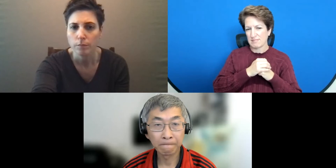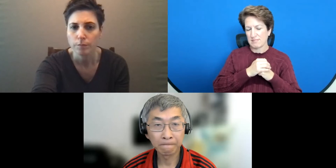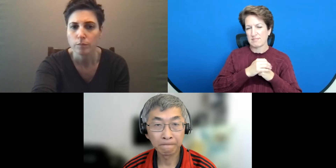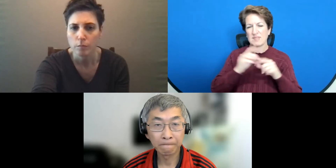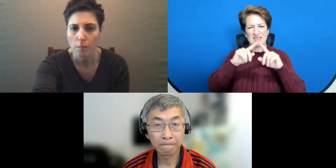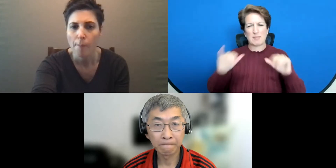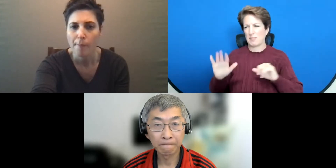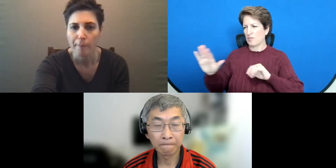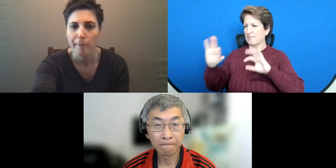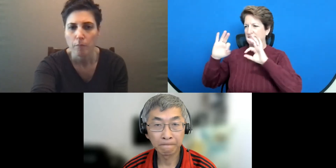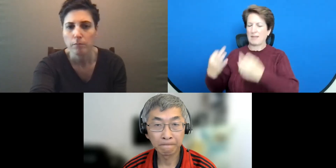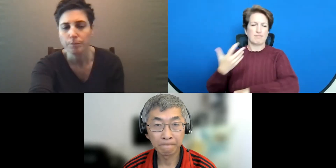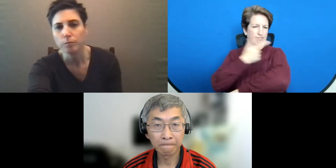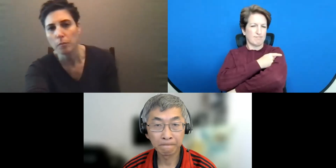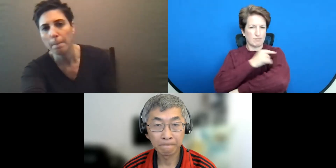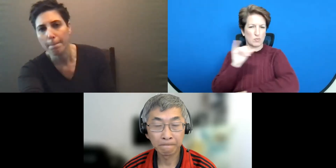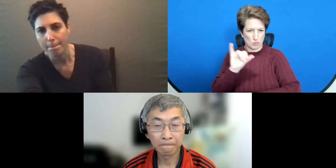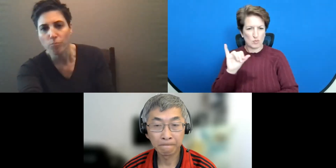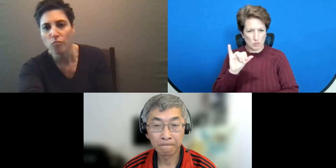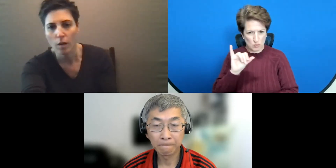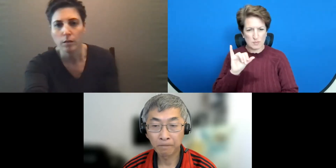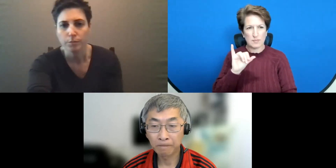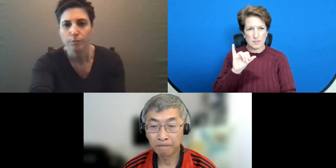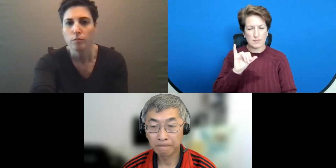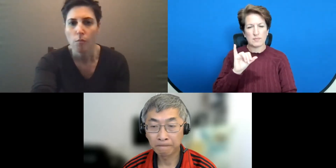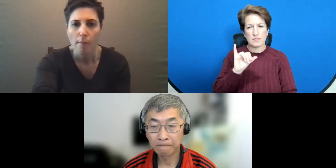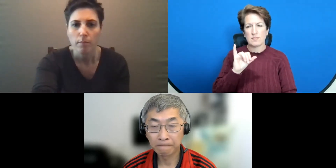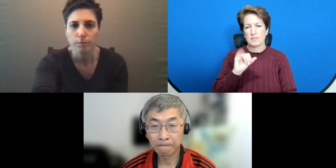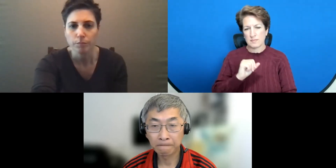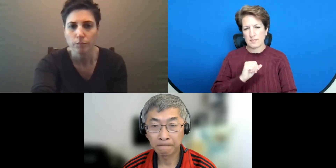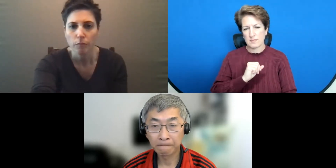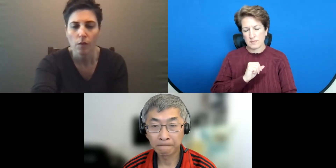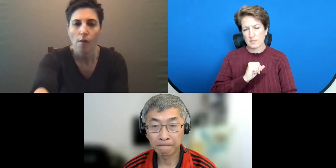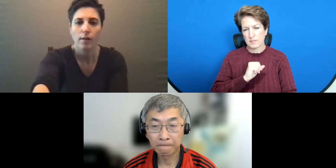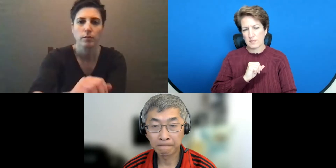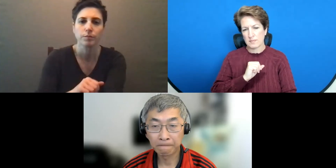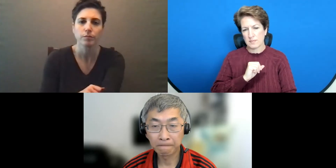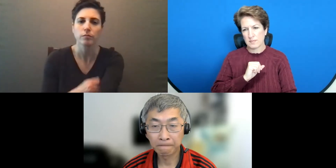the vaccination. And then she was